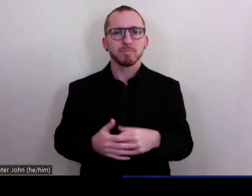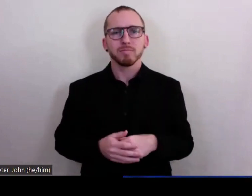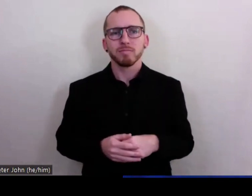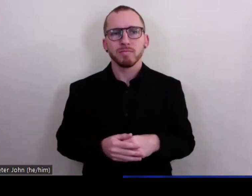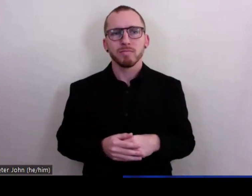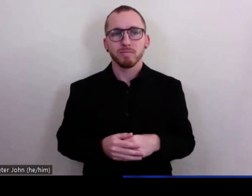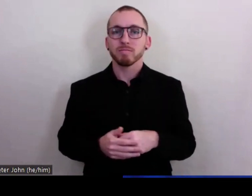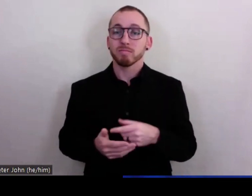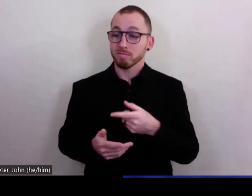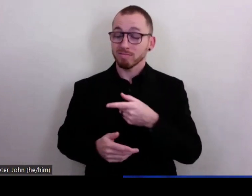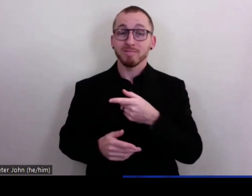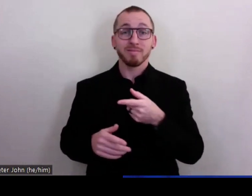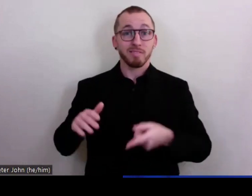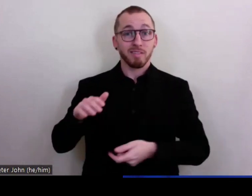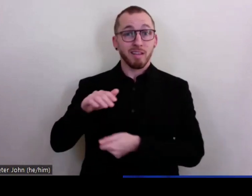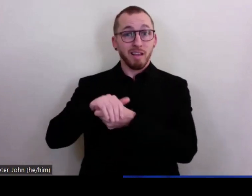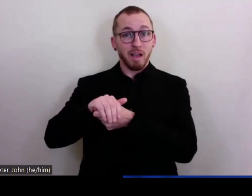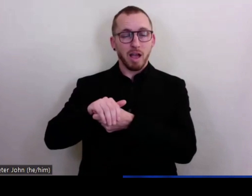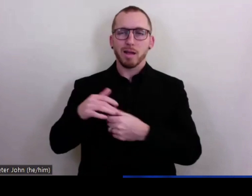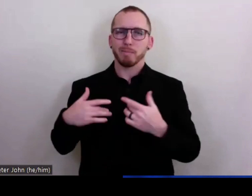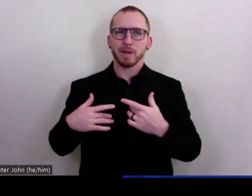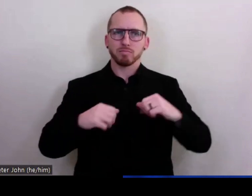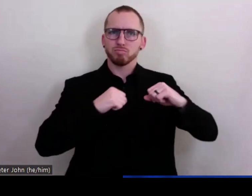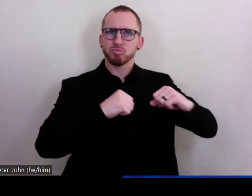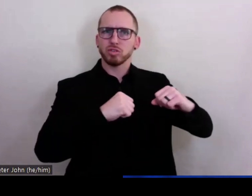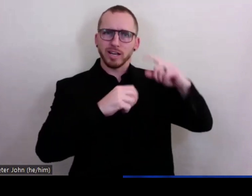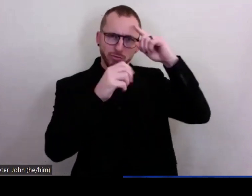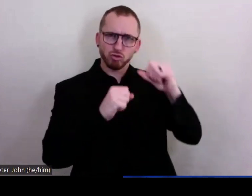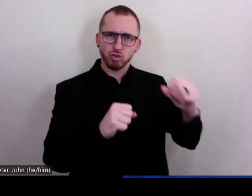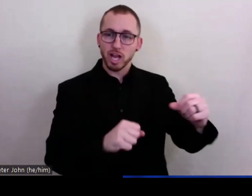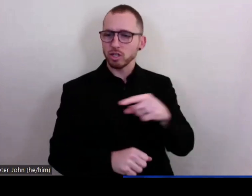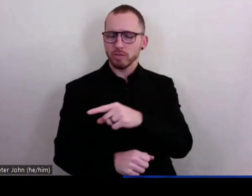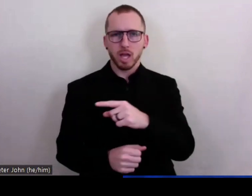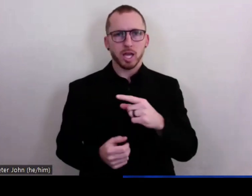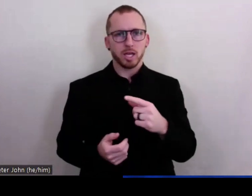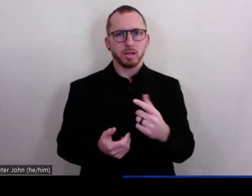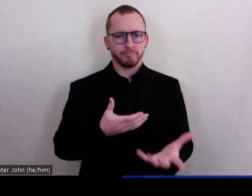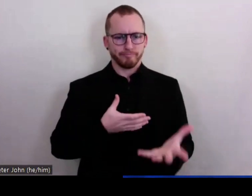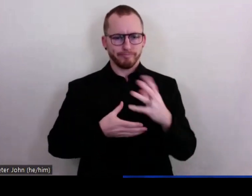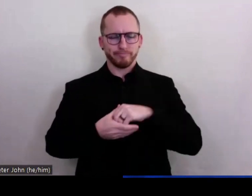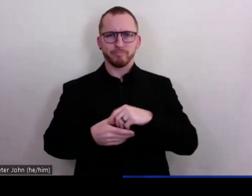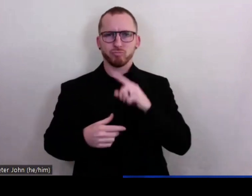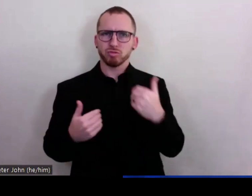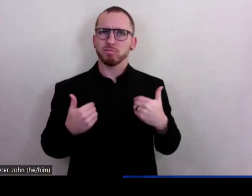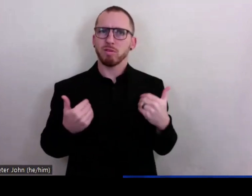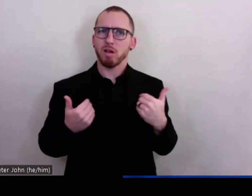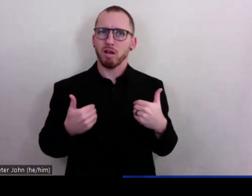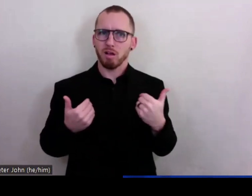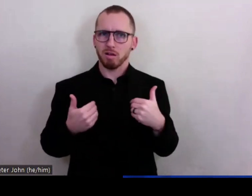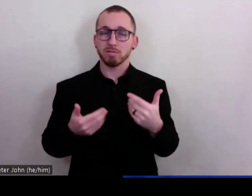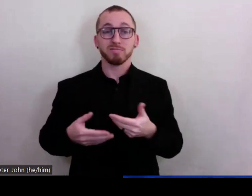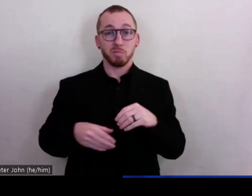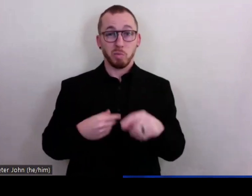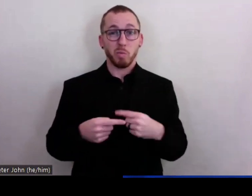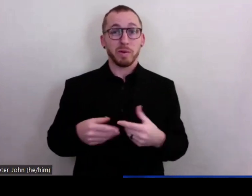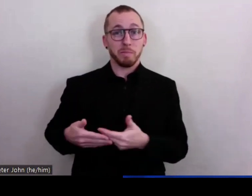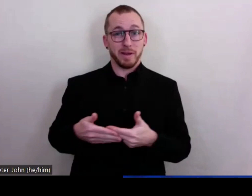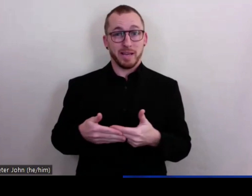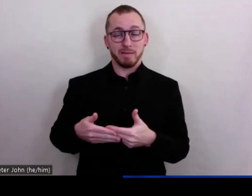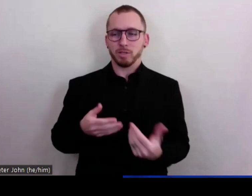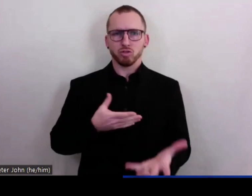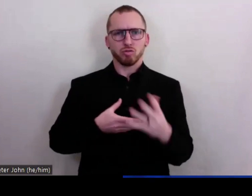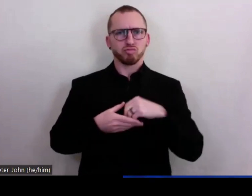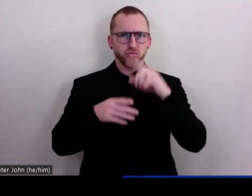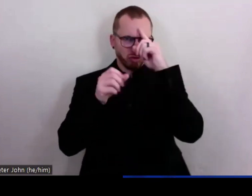protective strategy that oftentimes is learned early on, even through infancy. And so it becomes a strategy of how